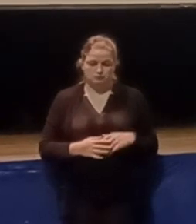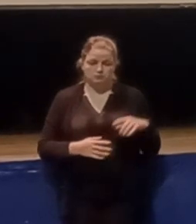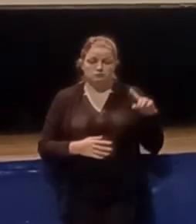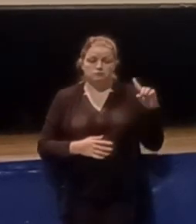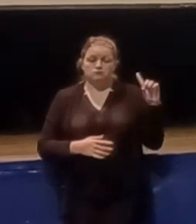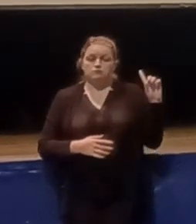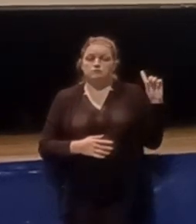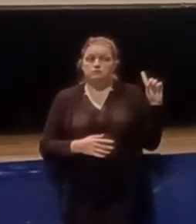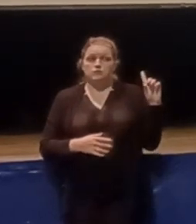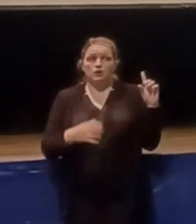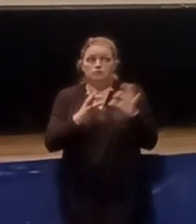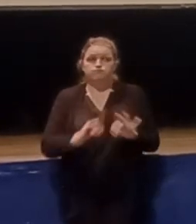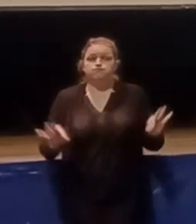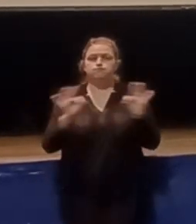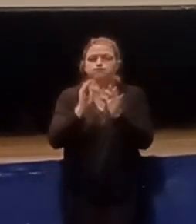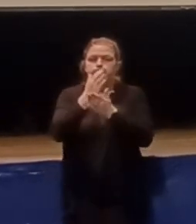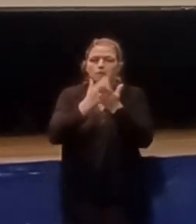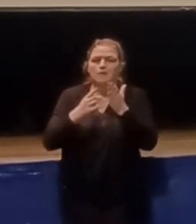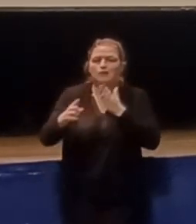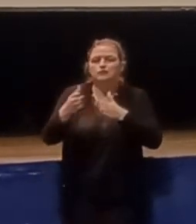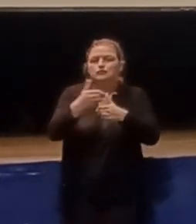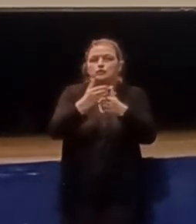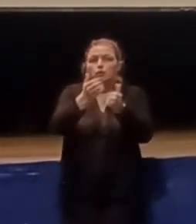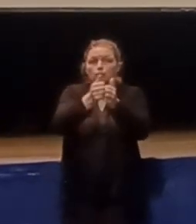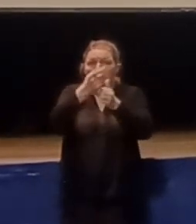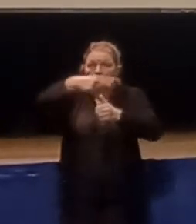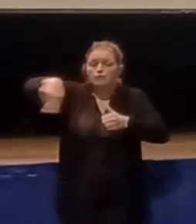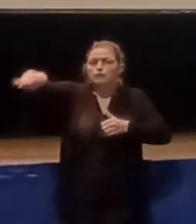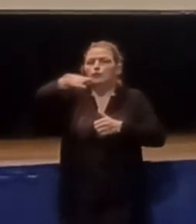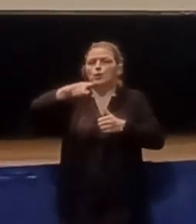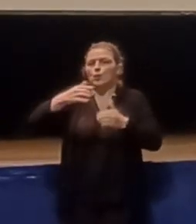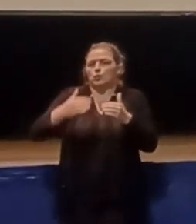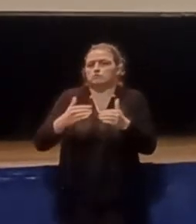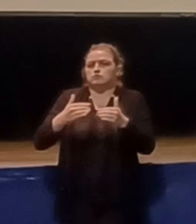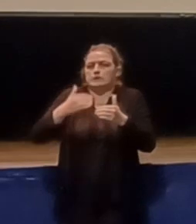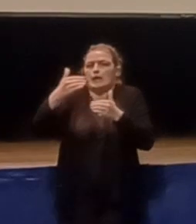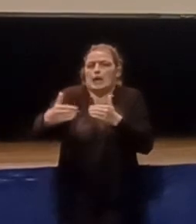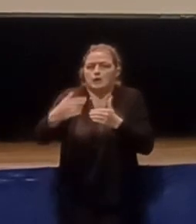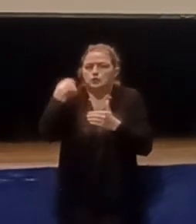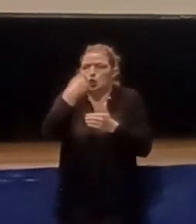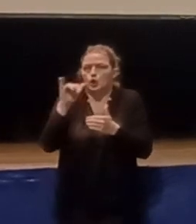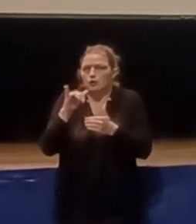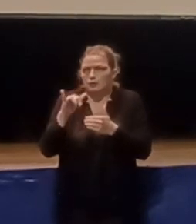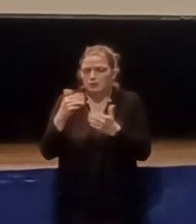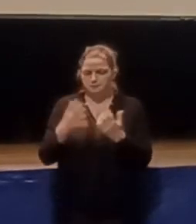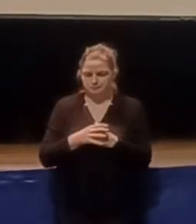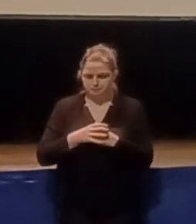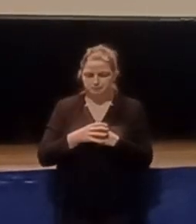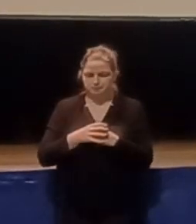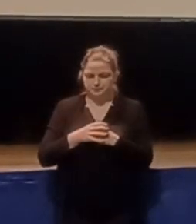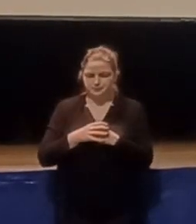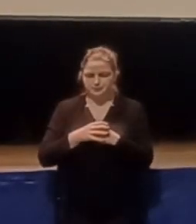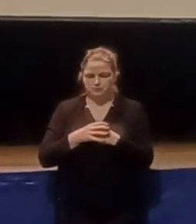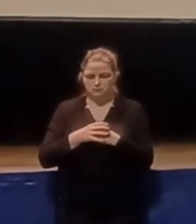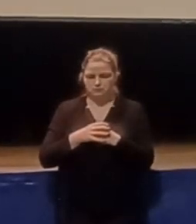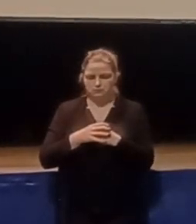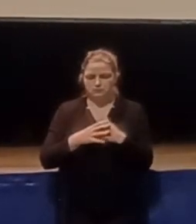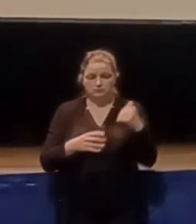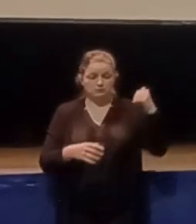of that is, I think, sharing with you all, what next steps would be on this. So